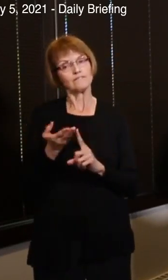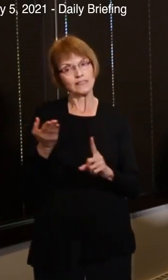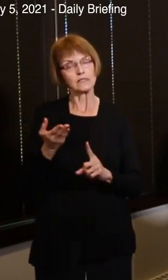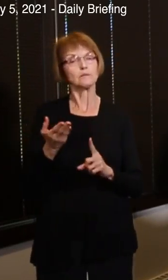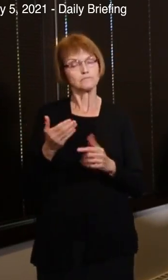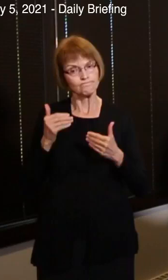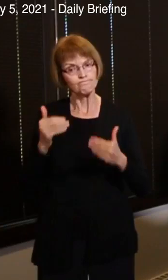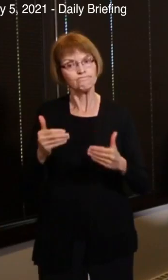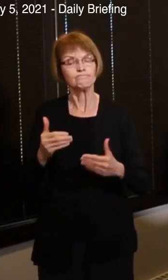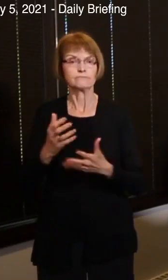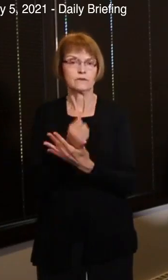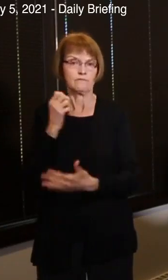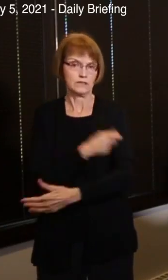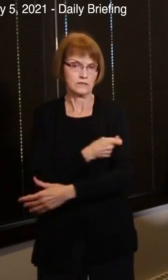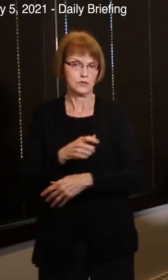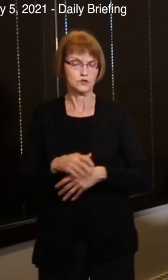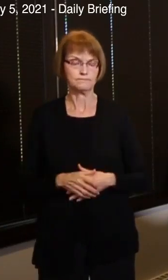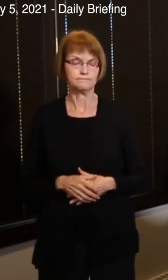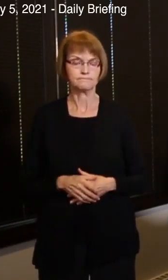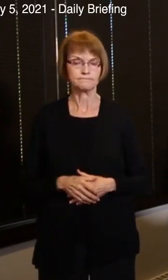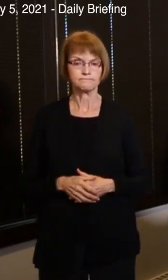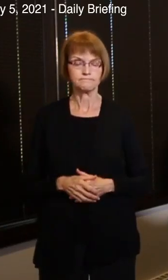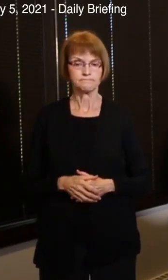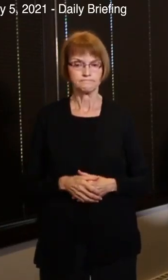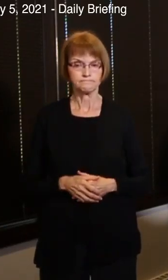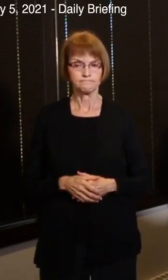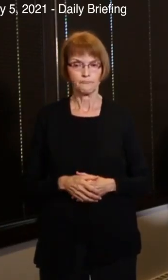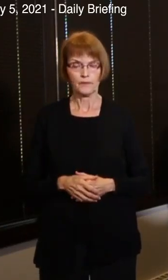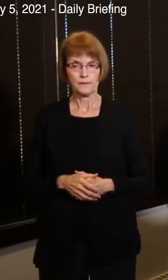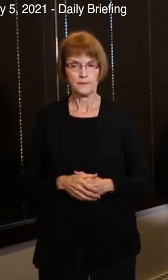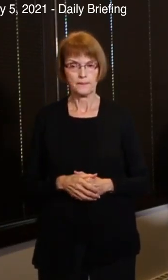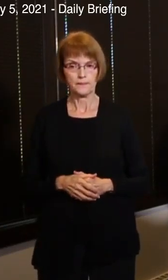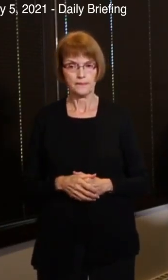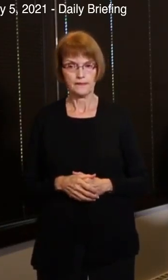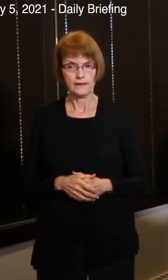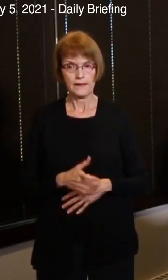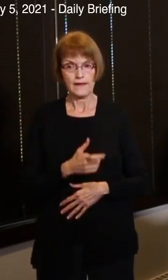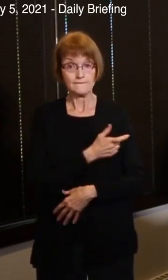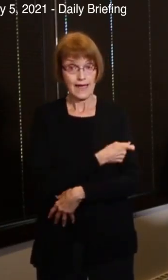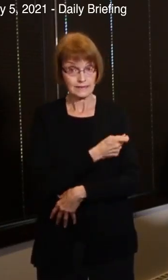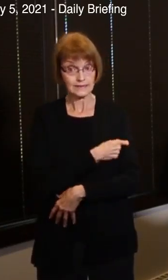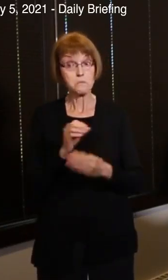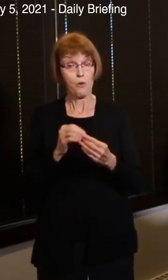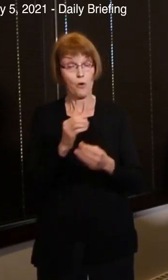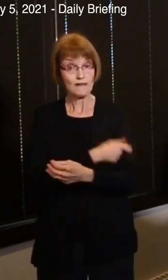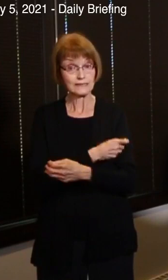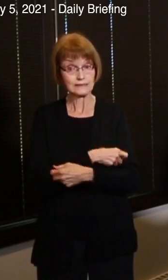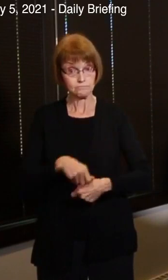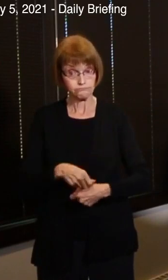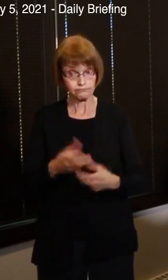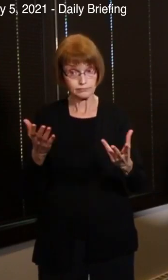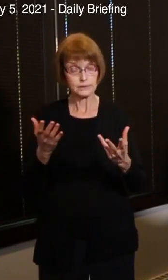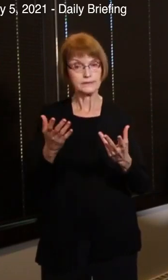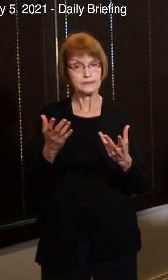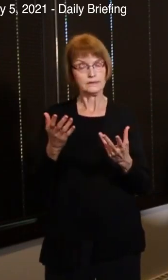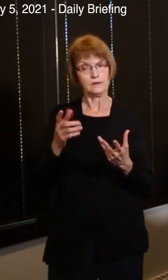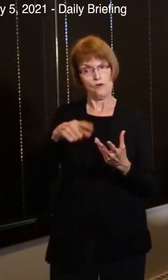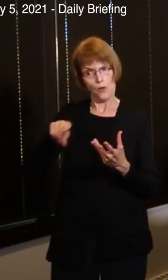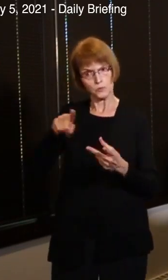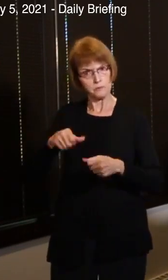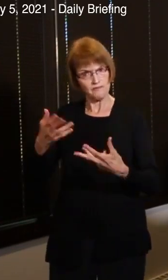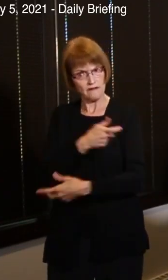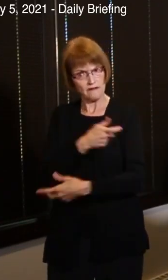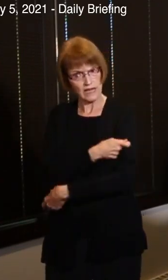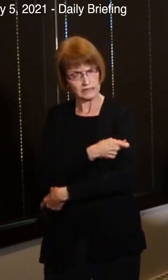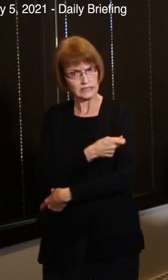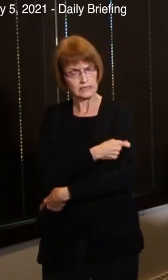of vaccinations. As the vaccines continue to roll out, among the vaccinators in the task force, is the model